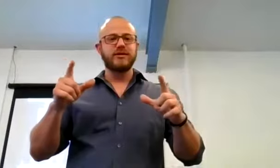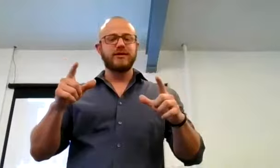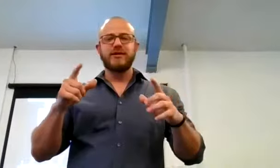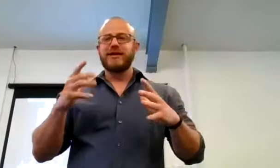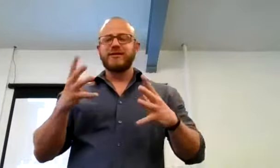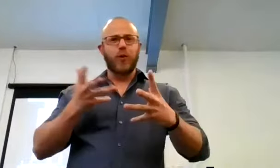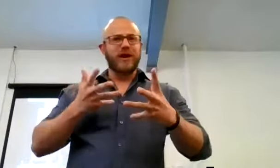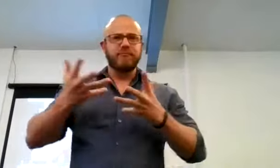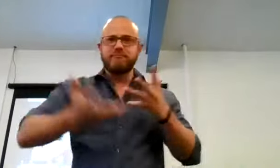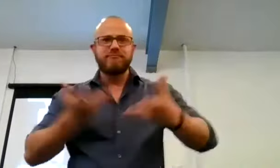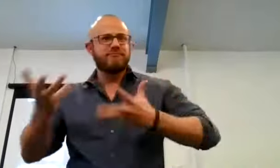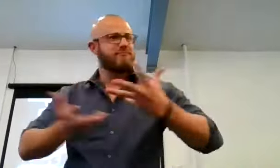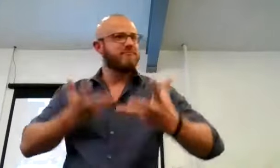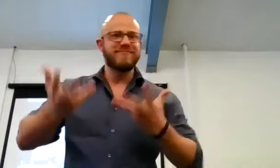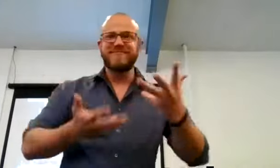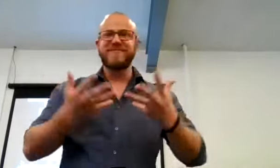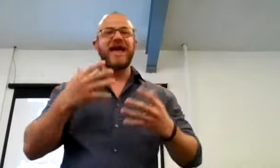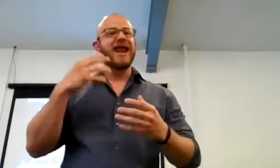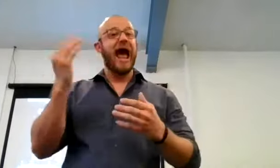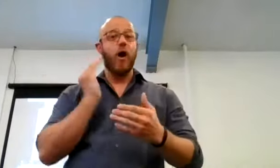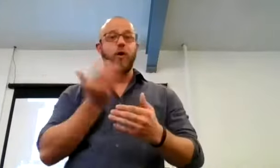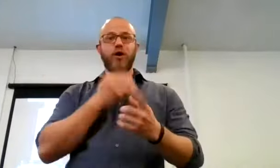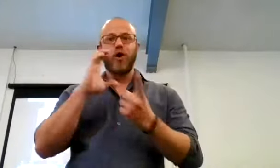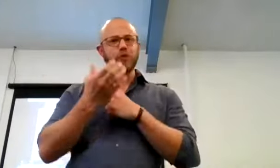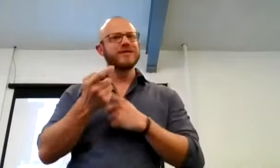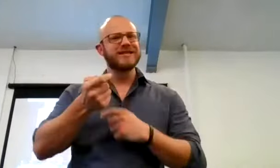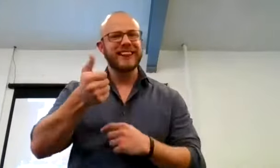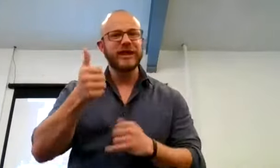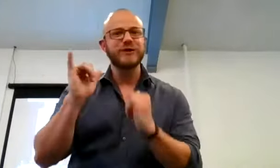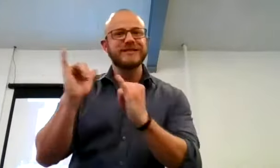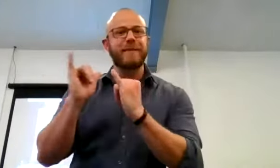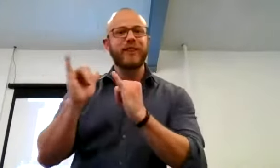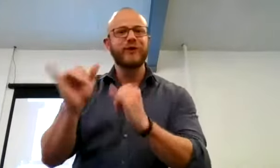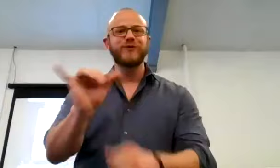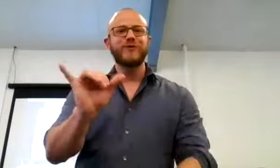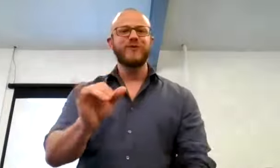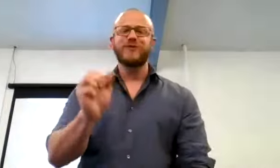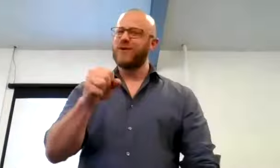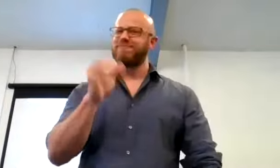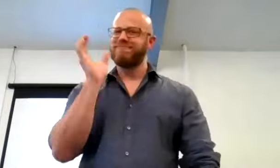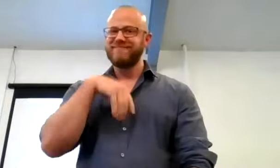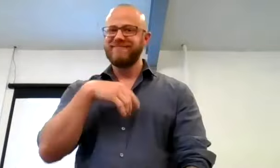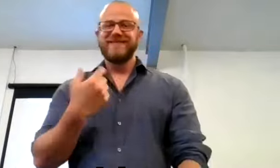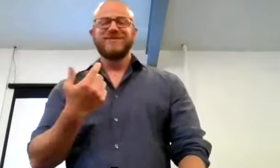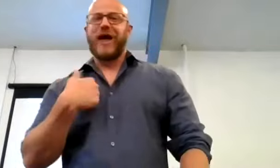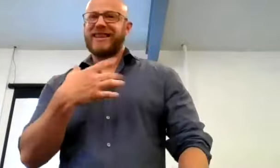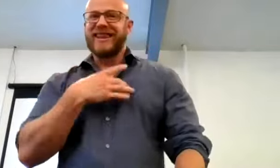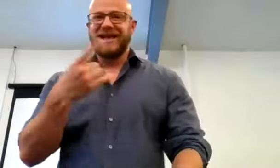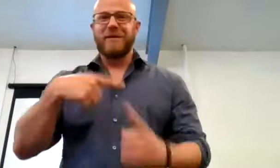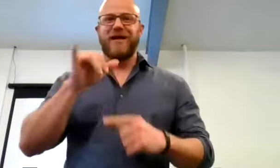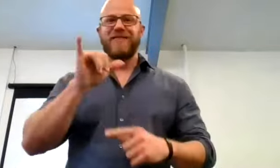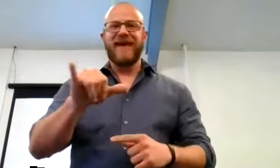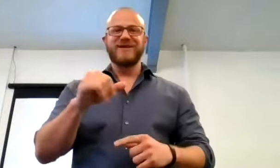the language, really into their language with their gestures. The culture is pretty much the same as well, so it's pretty cool and weird at the